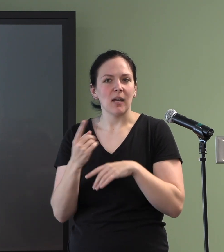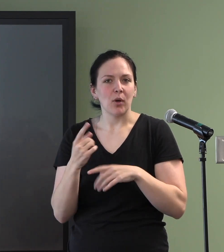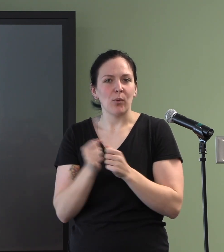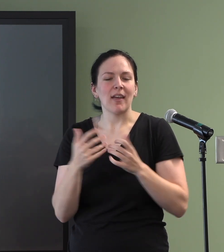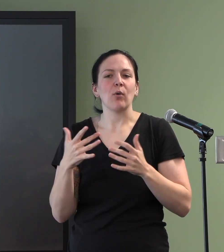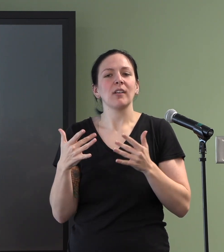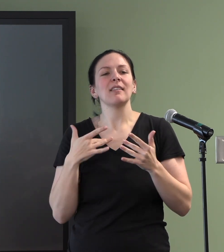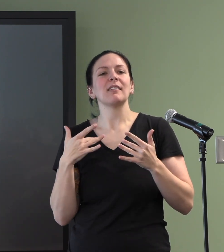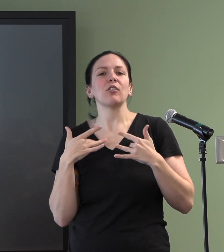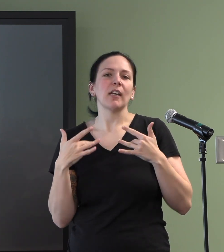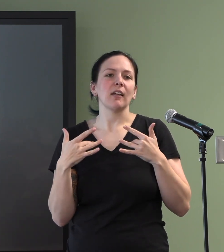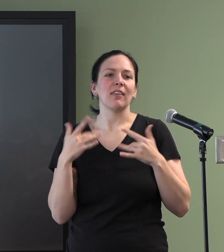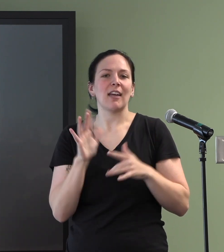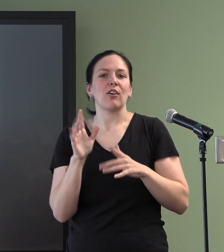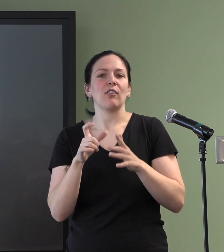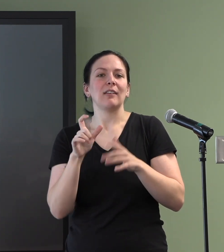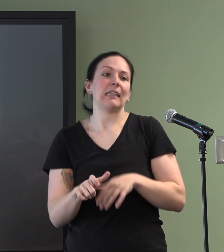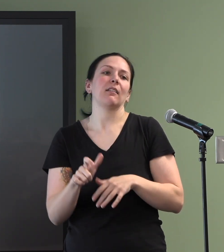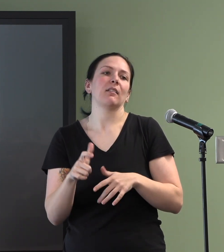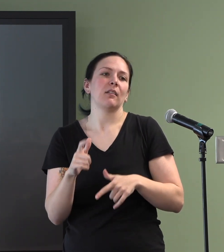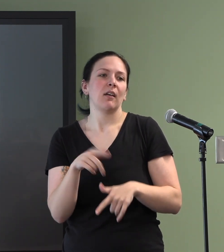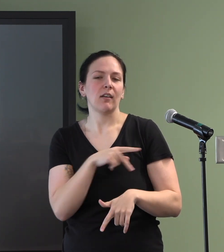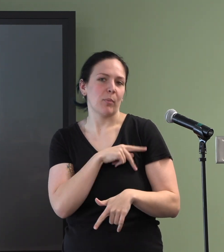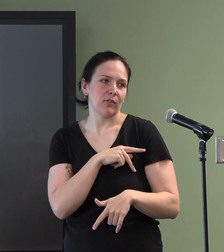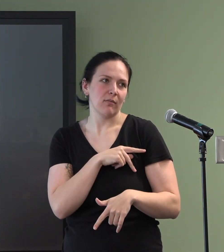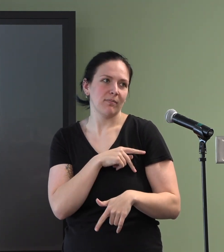someone without considering their needs as a person.